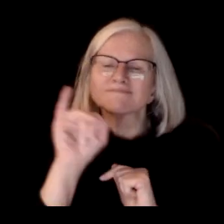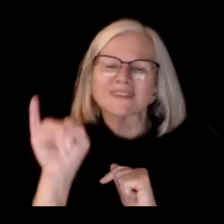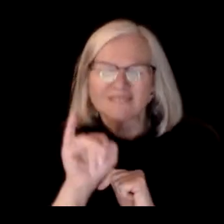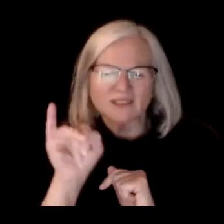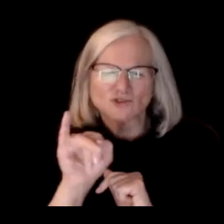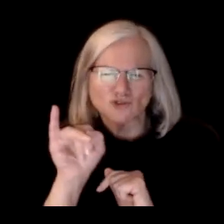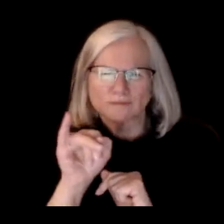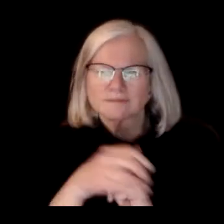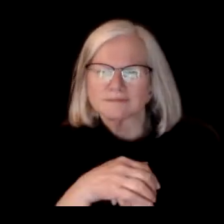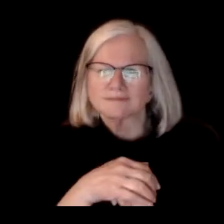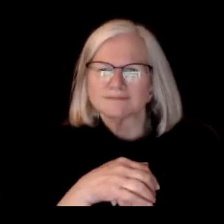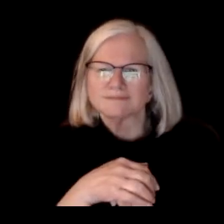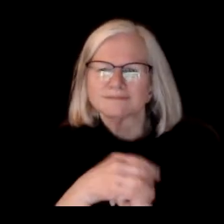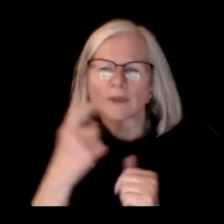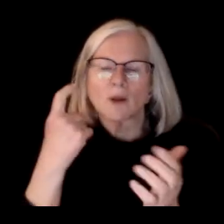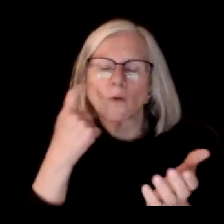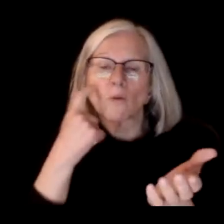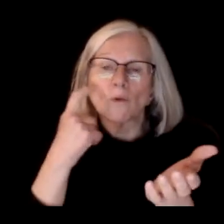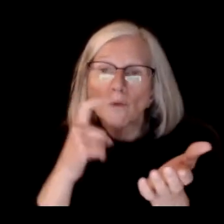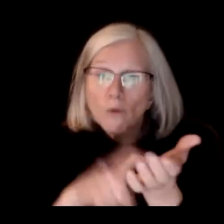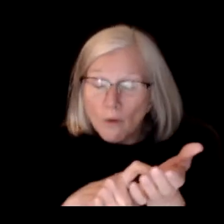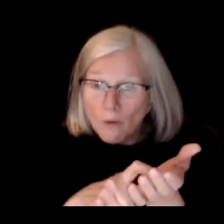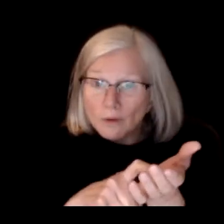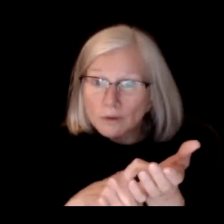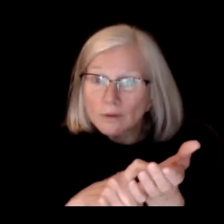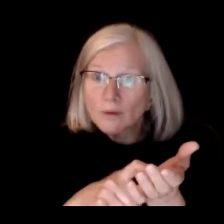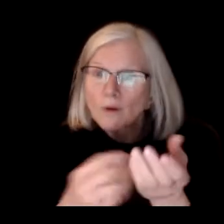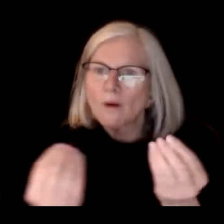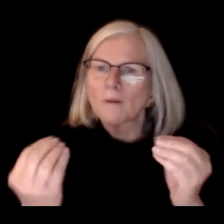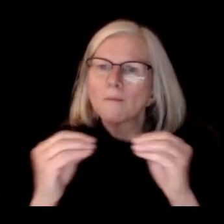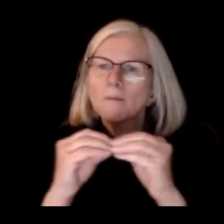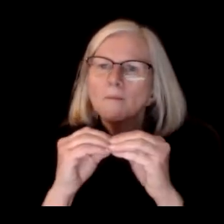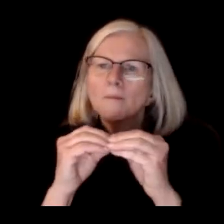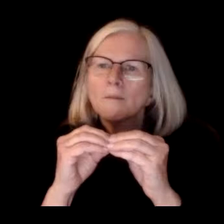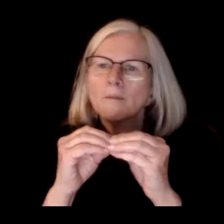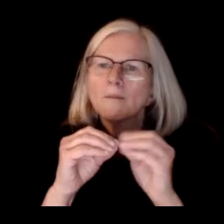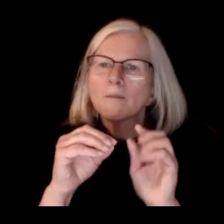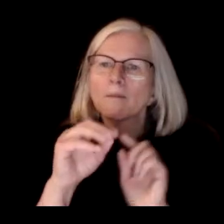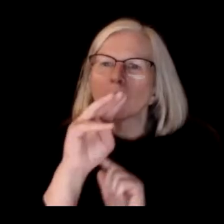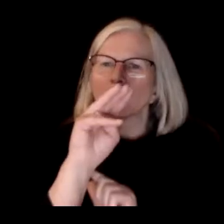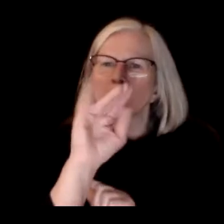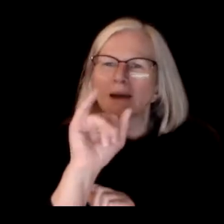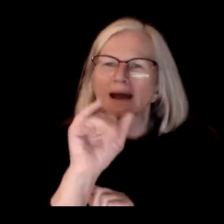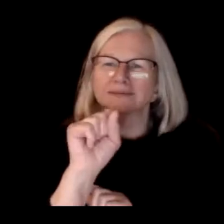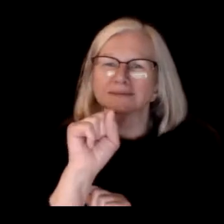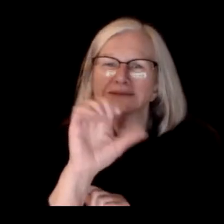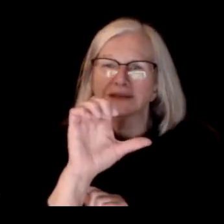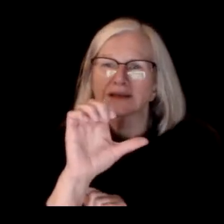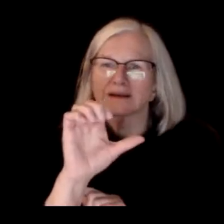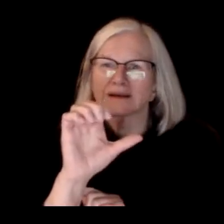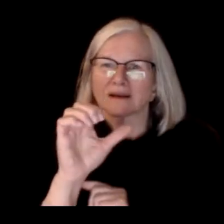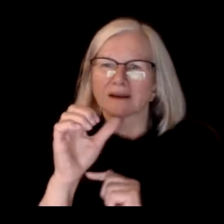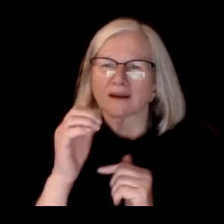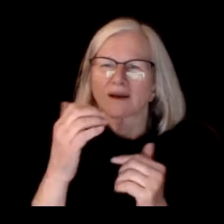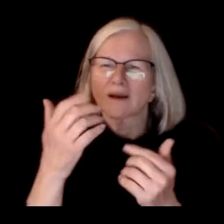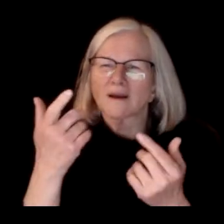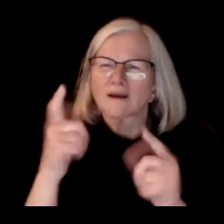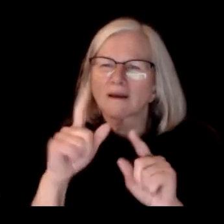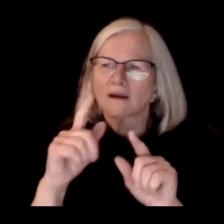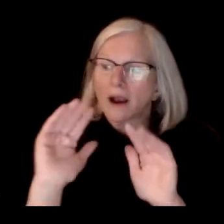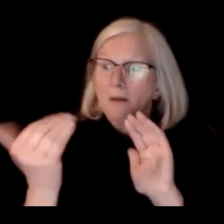MIS-C cases now than last fall. However, I want to remind you that it is